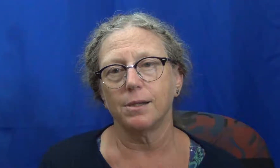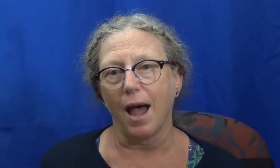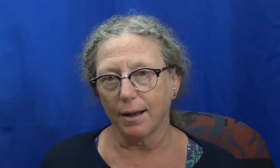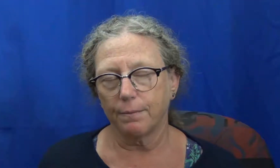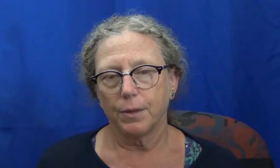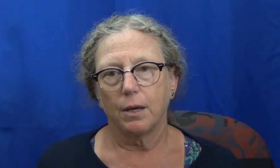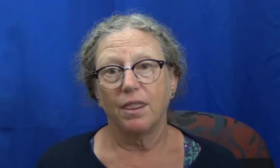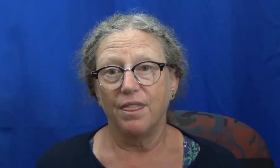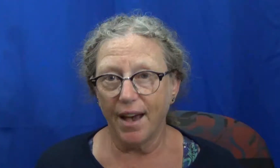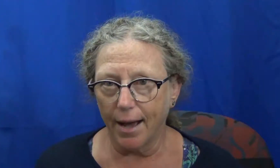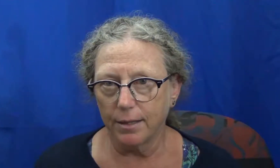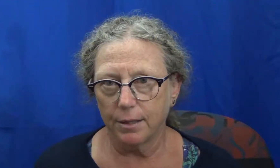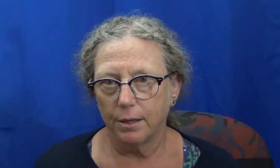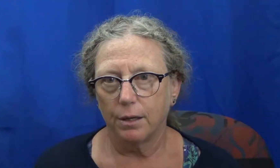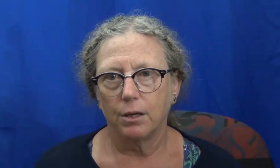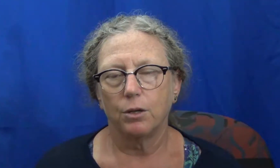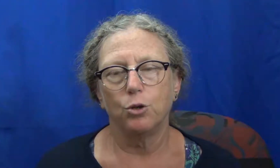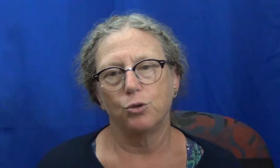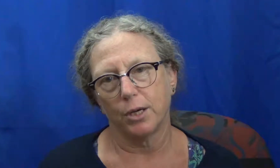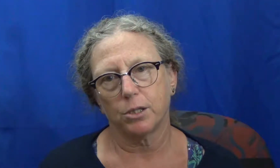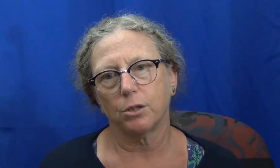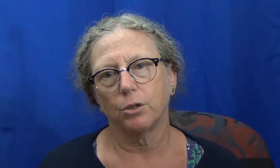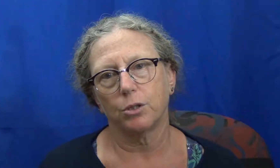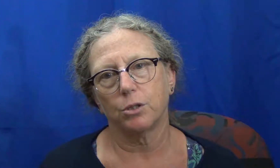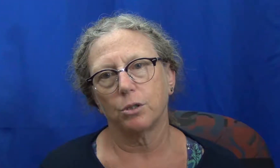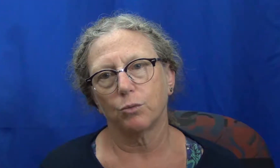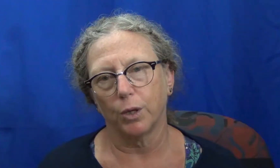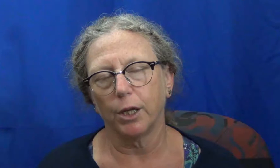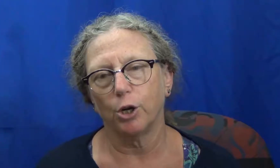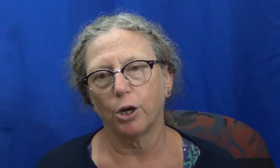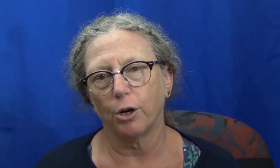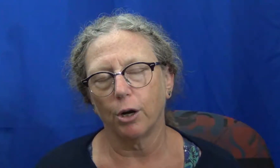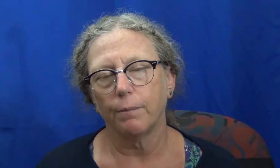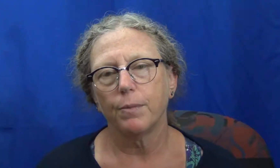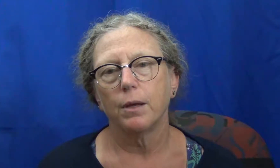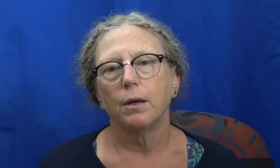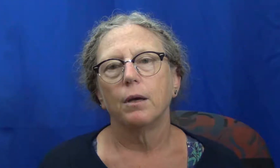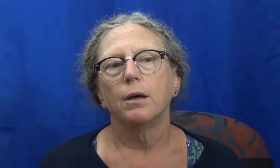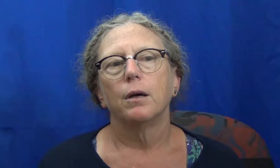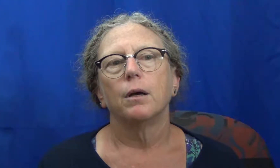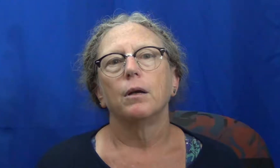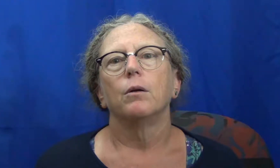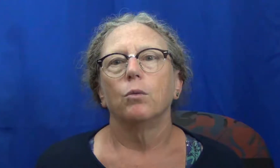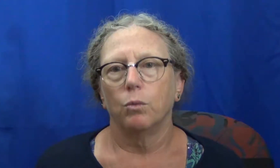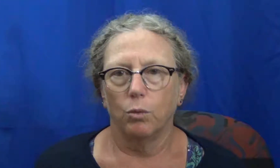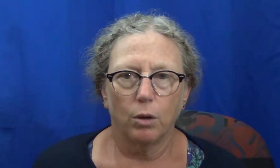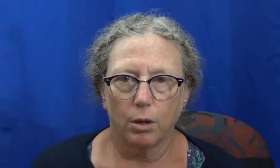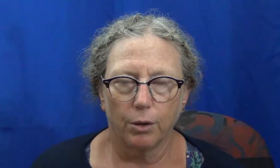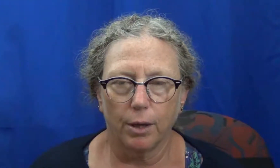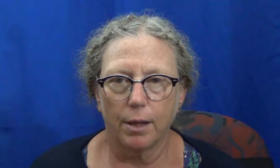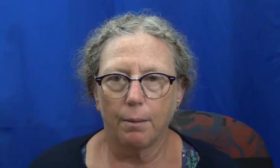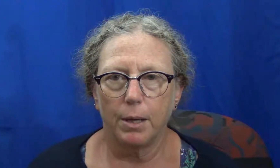that. That new dress looks really good on her. Well, clearly that